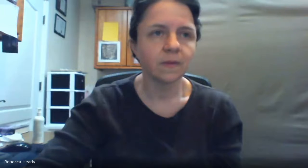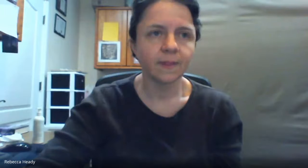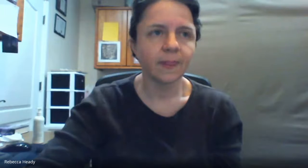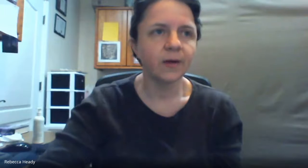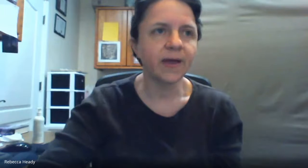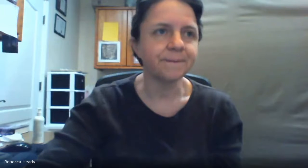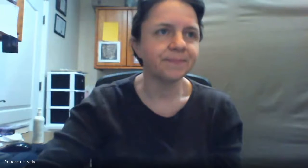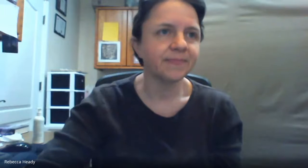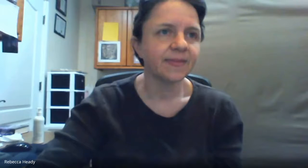Okay.